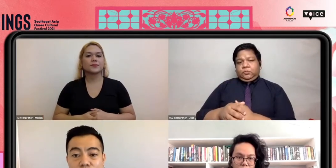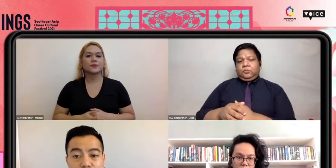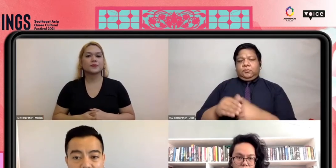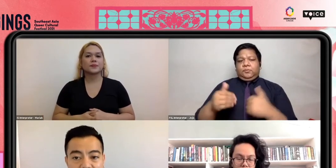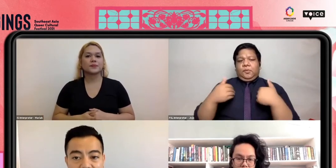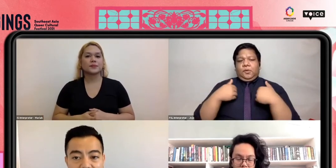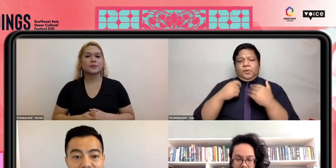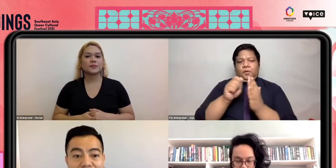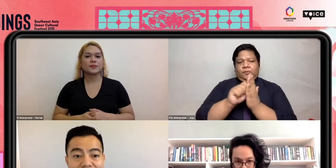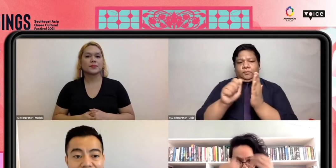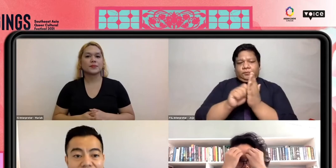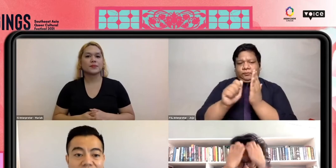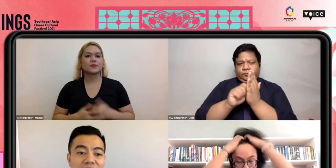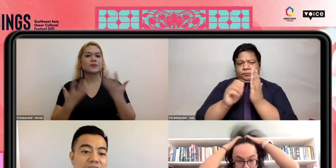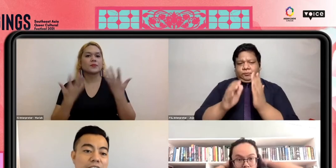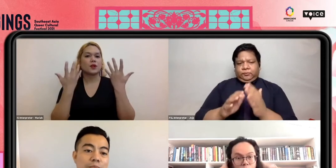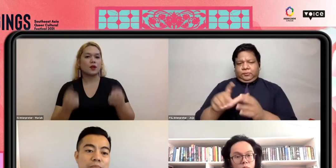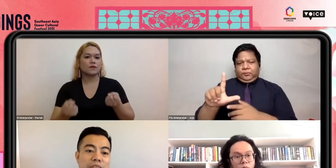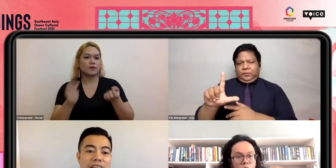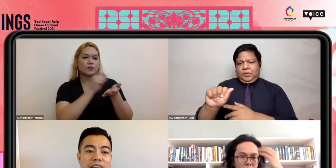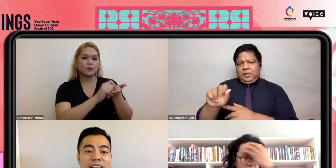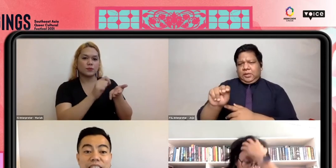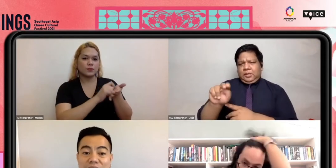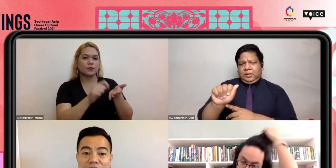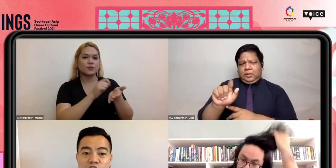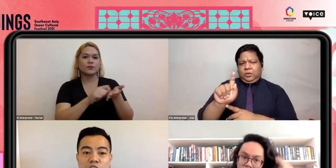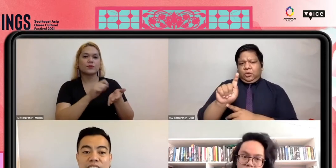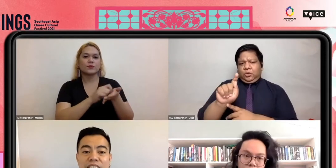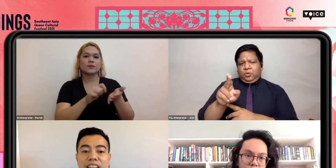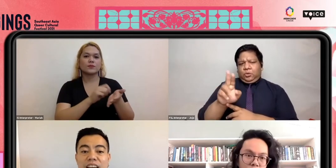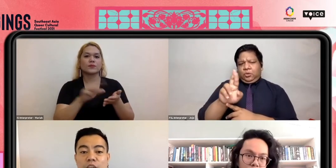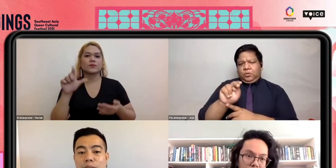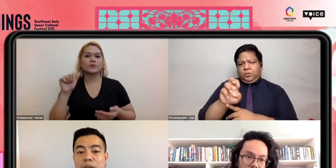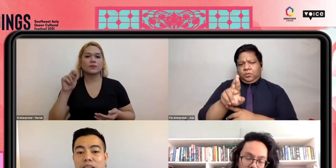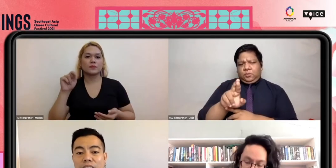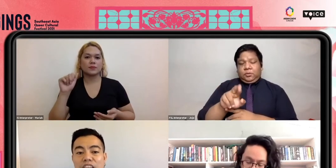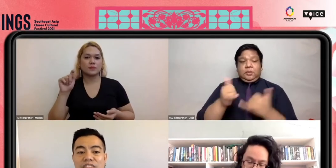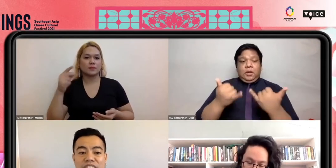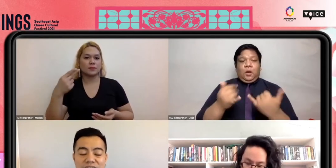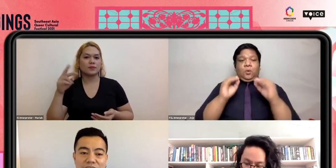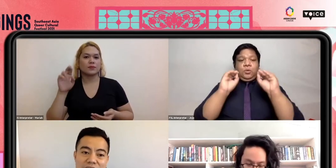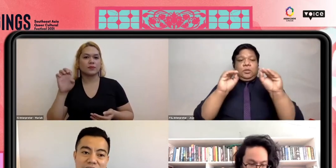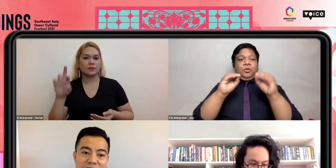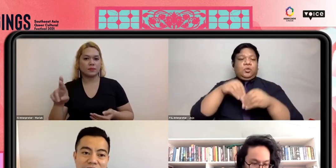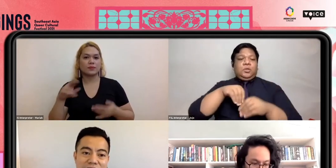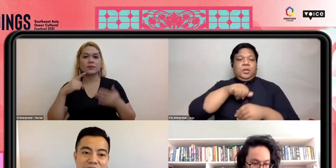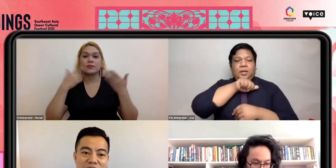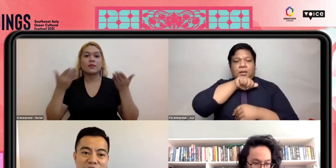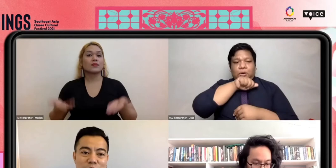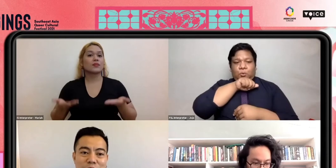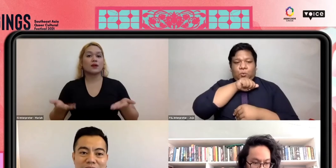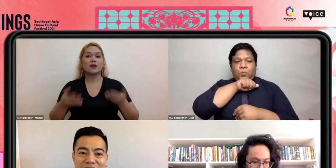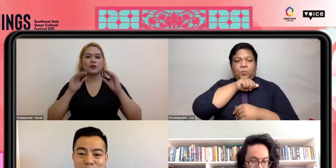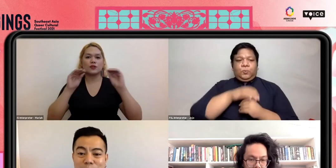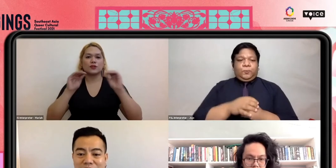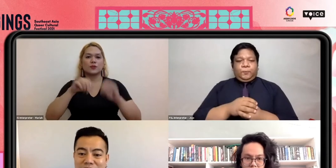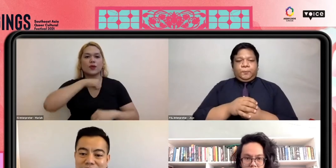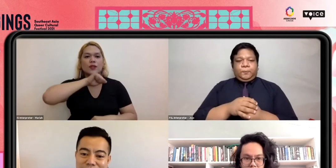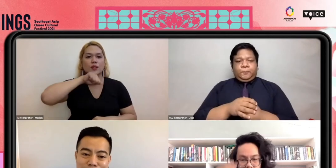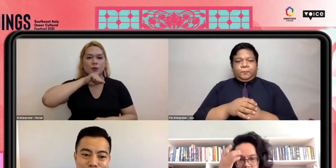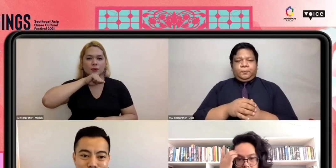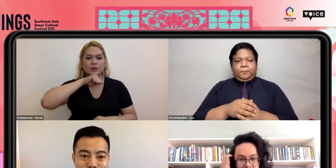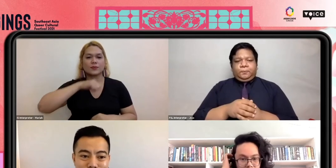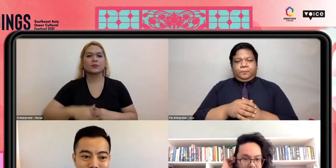Literature's The Commuter, and Lana Turner. They teach at the Ateneo de Manila University. So here's